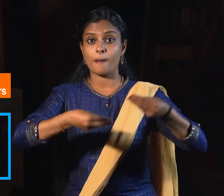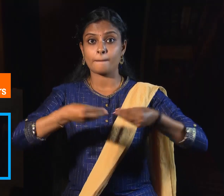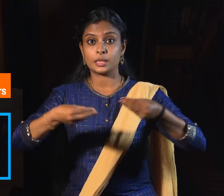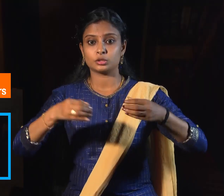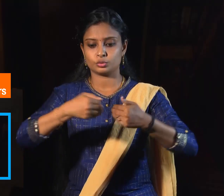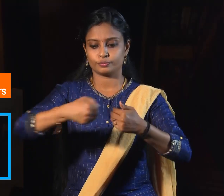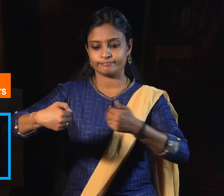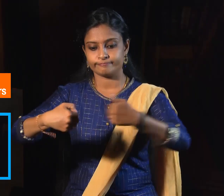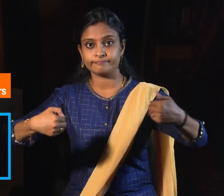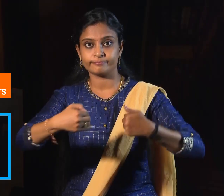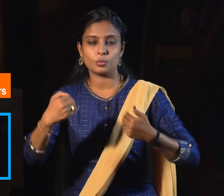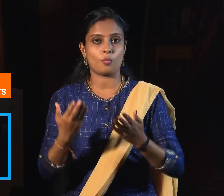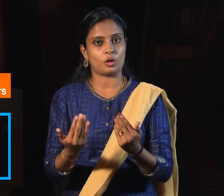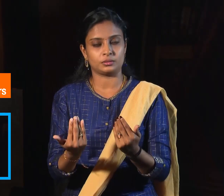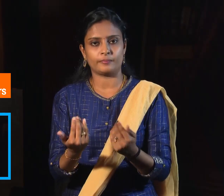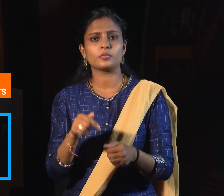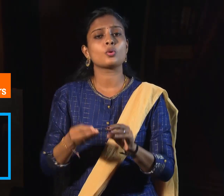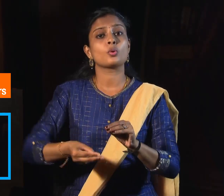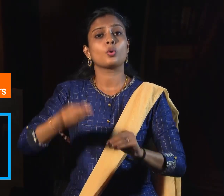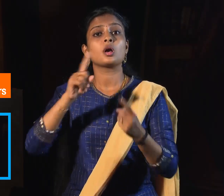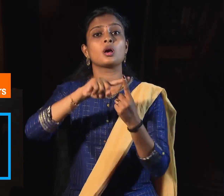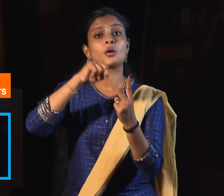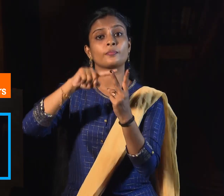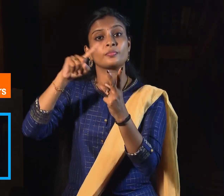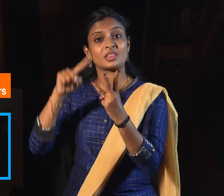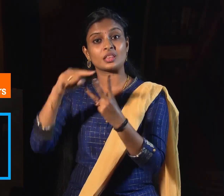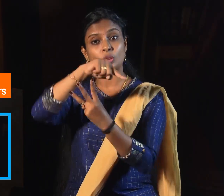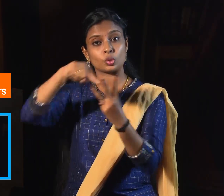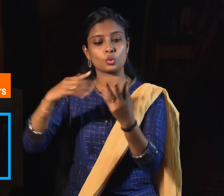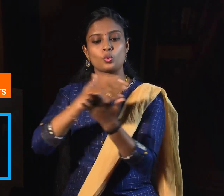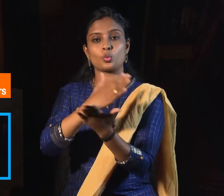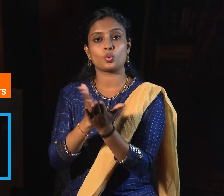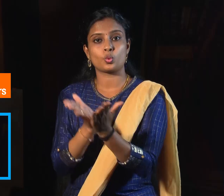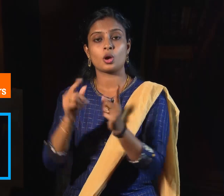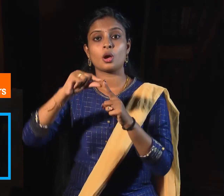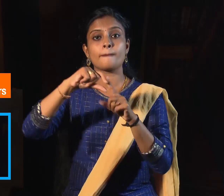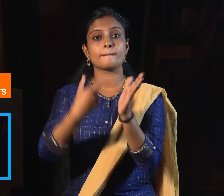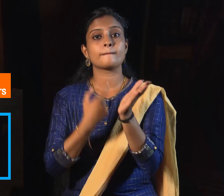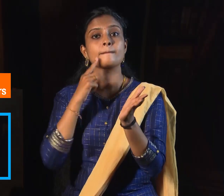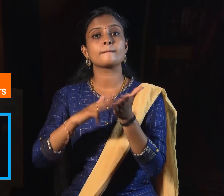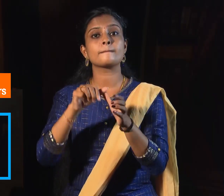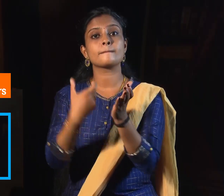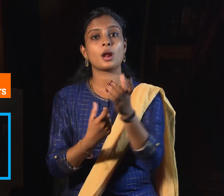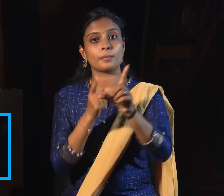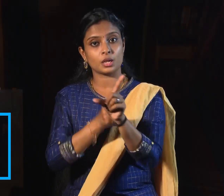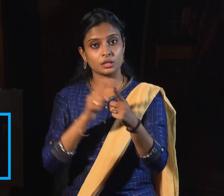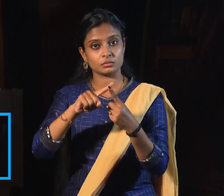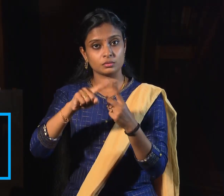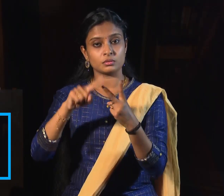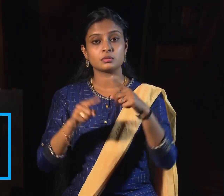sector. Most preferably, the economy is divided into three sectors: primary, secondary, and